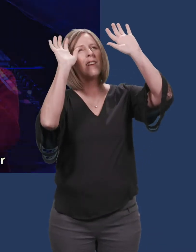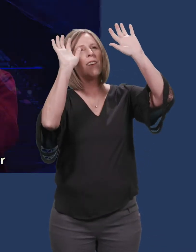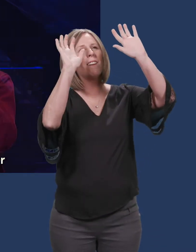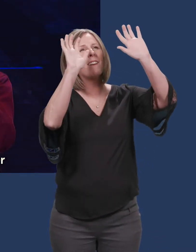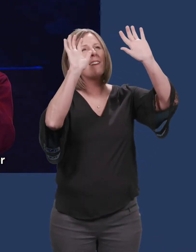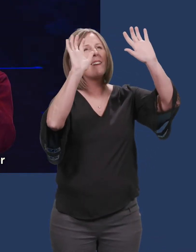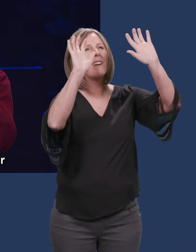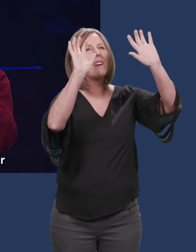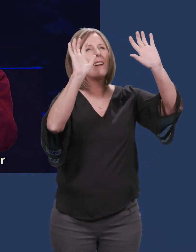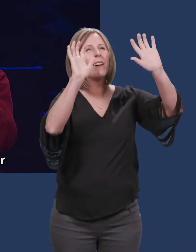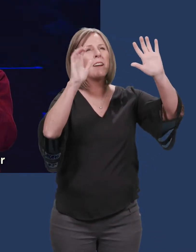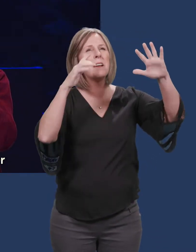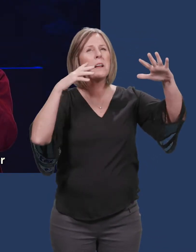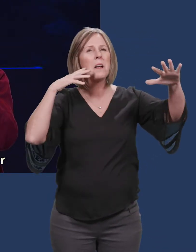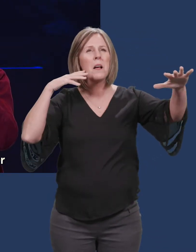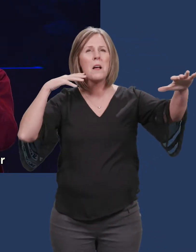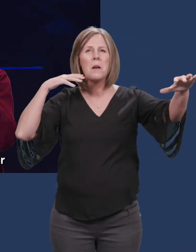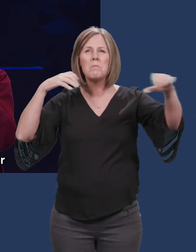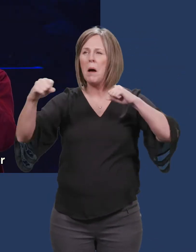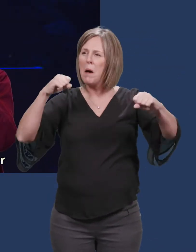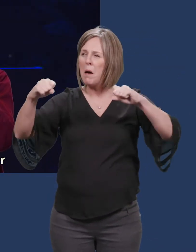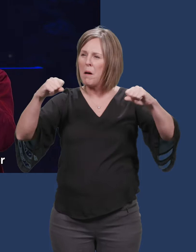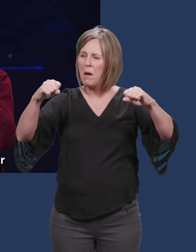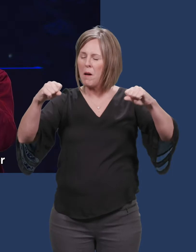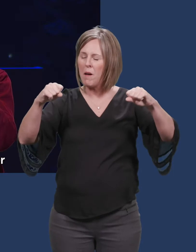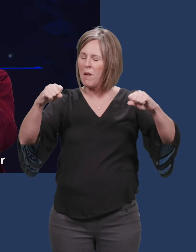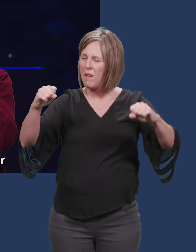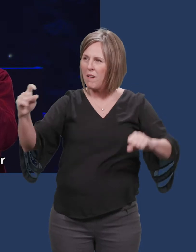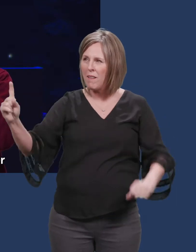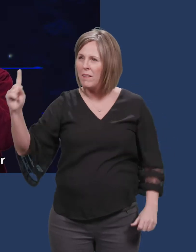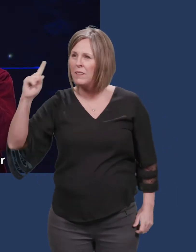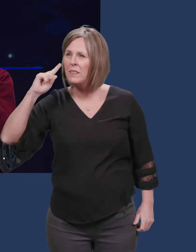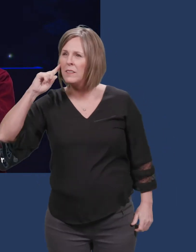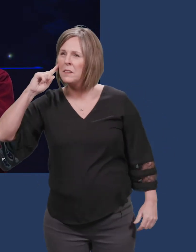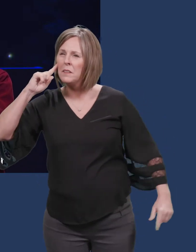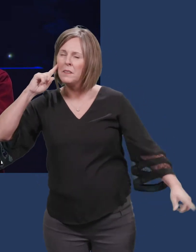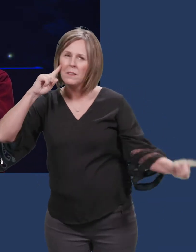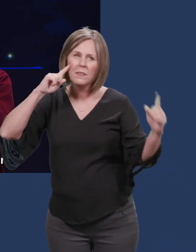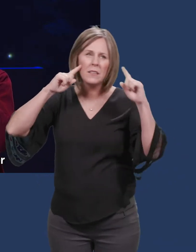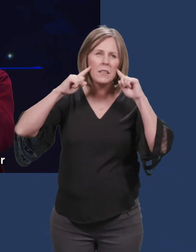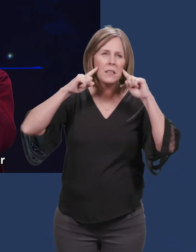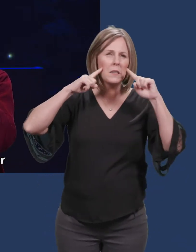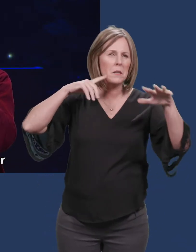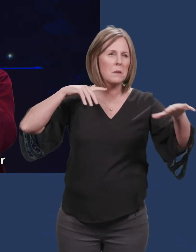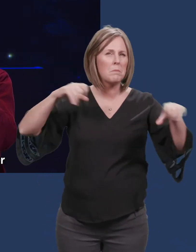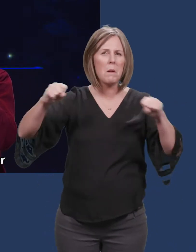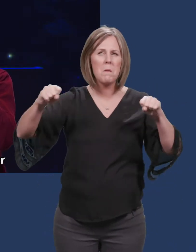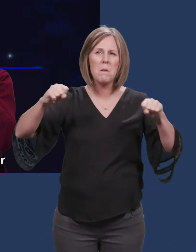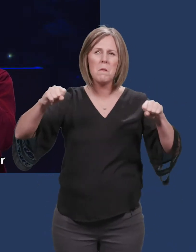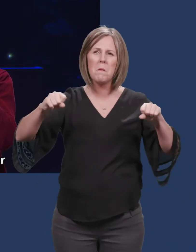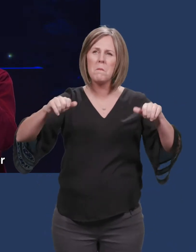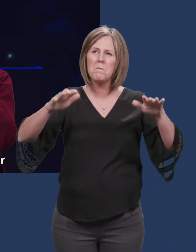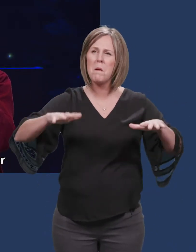stars, I hear the rolling thunder,